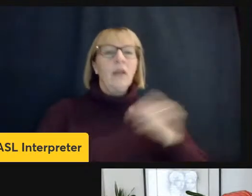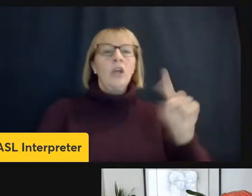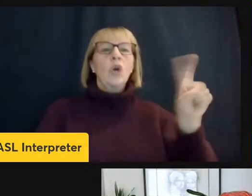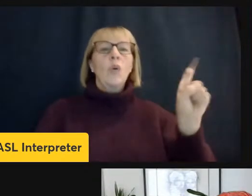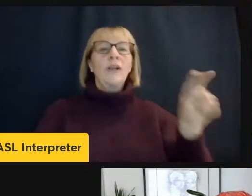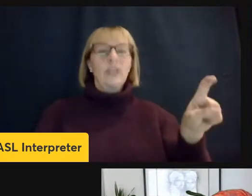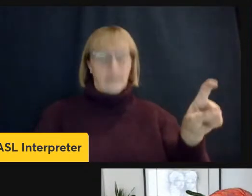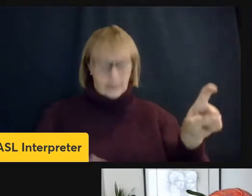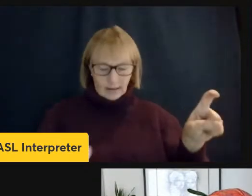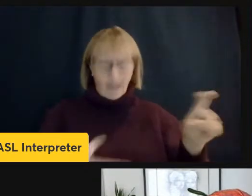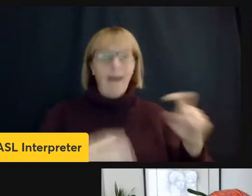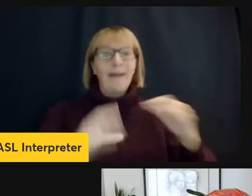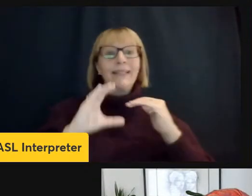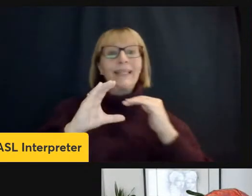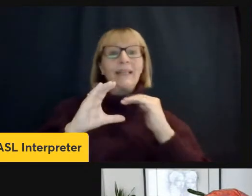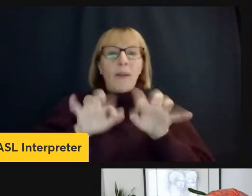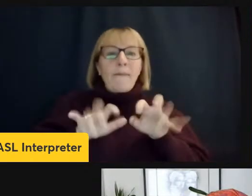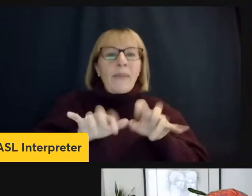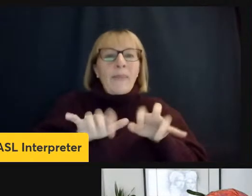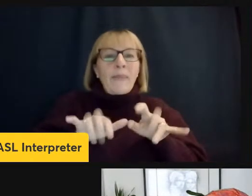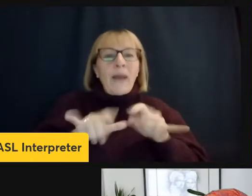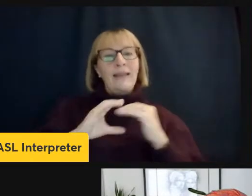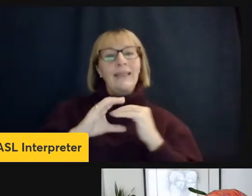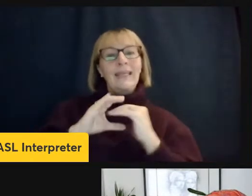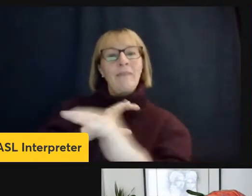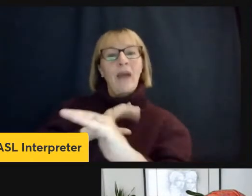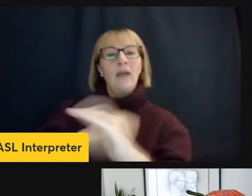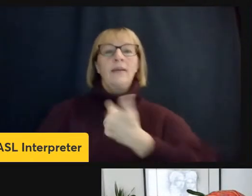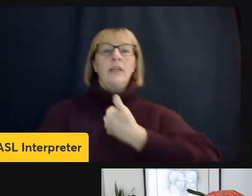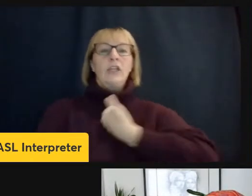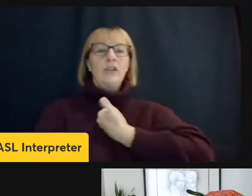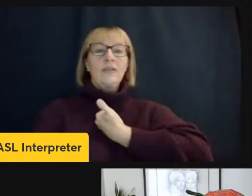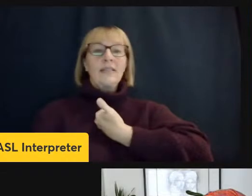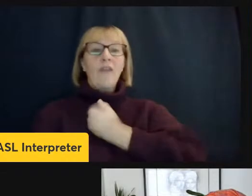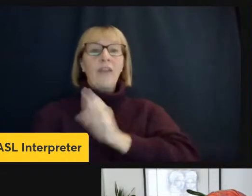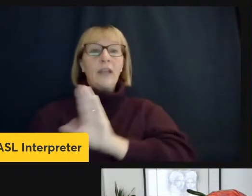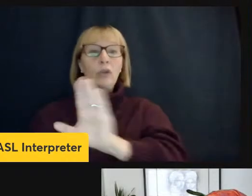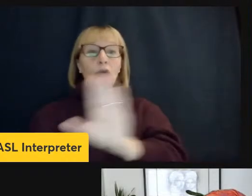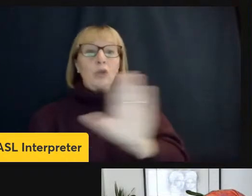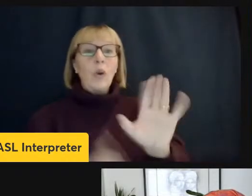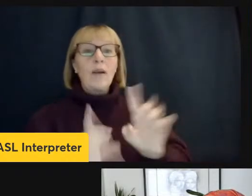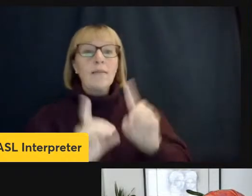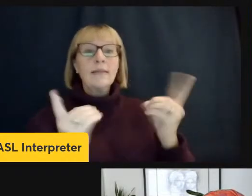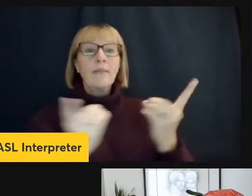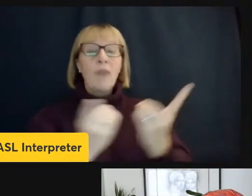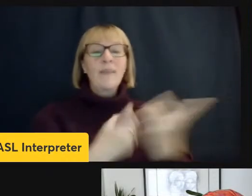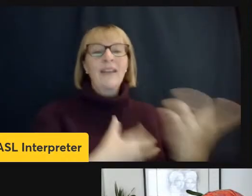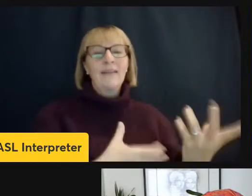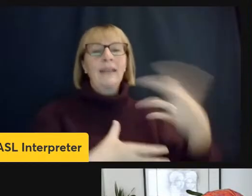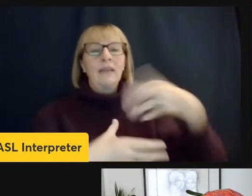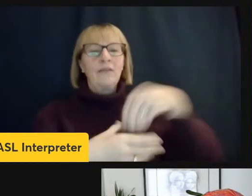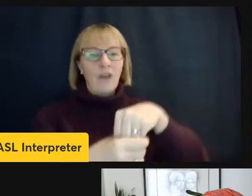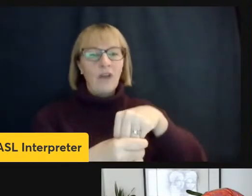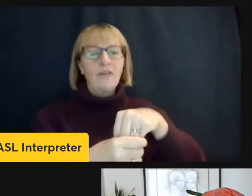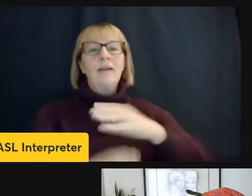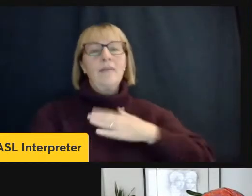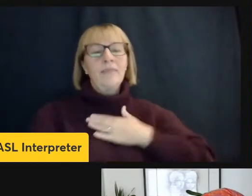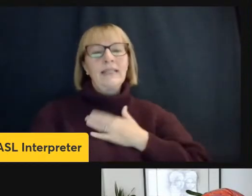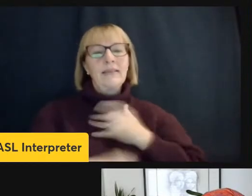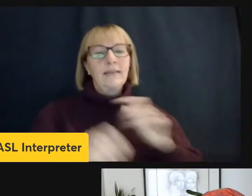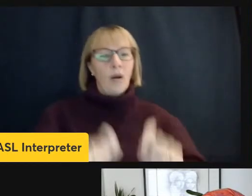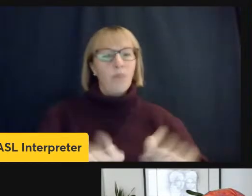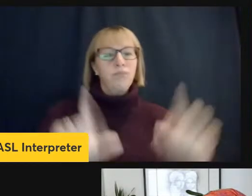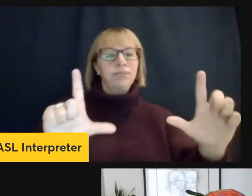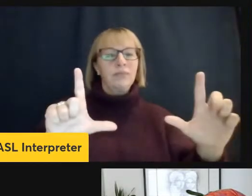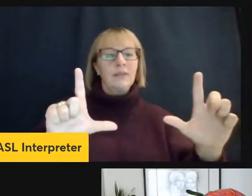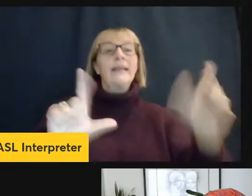email them, and most importantly, make sure yourself and your institution enrolls. And that's as simple as going to the End Race Correction website,